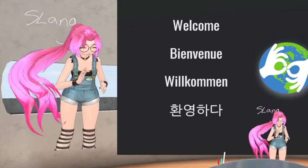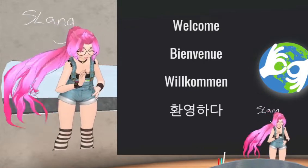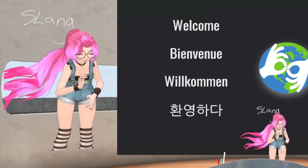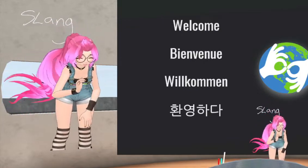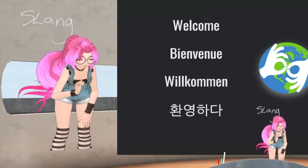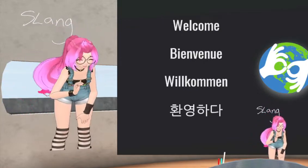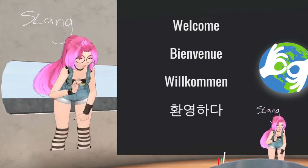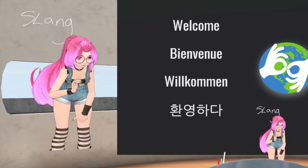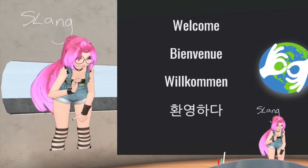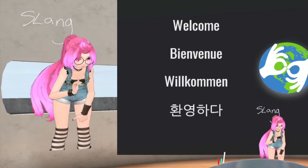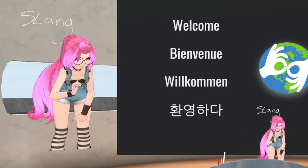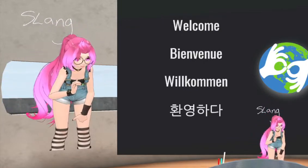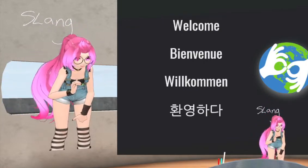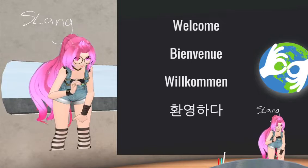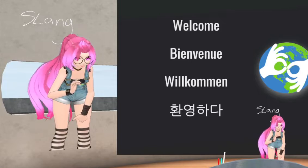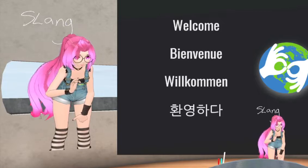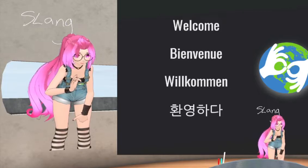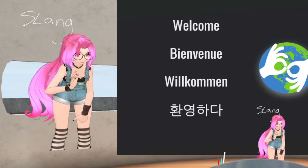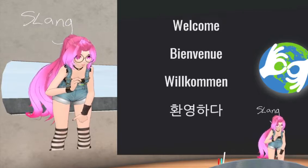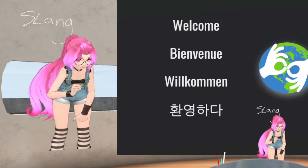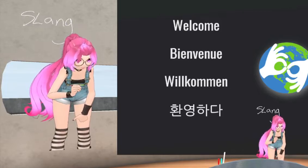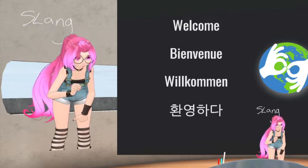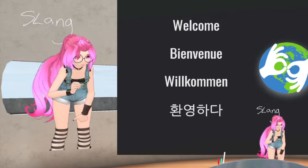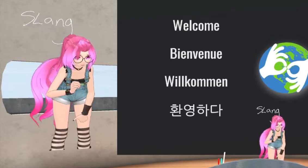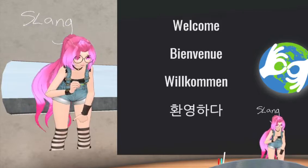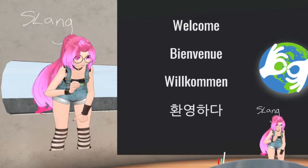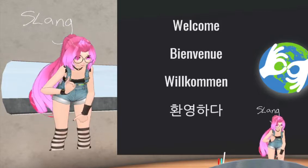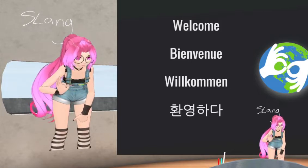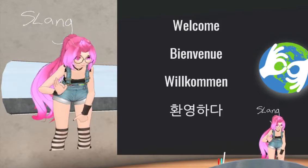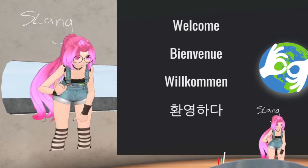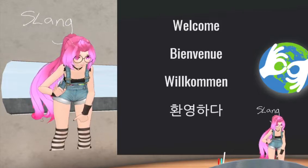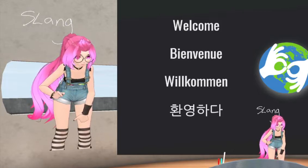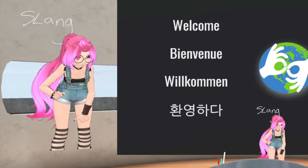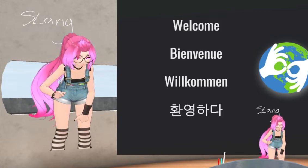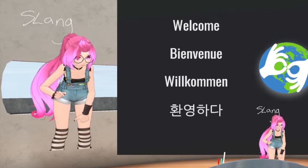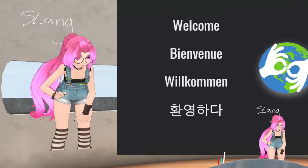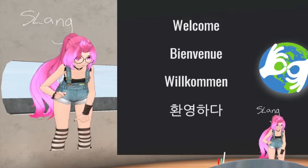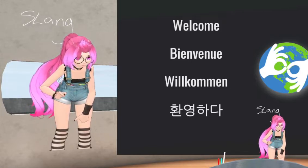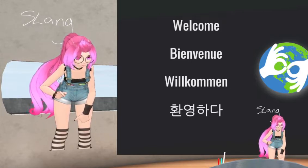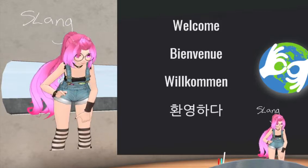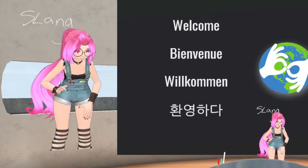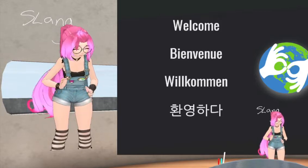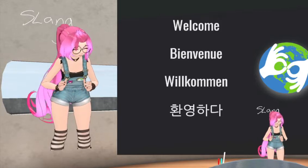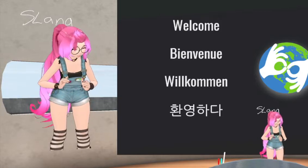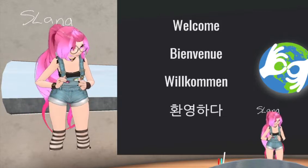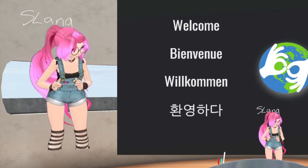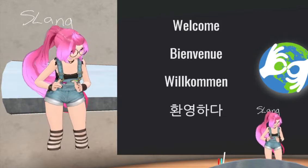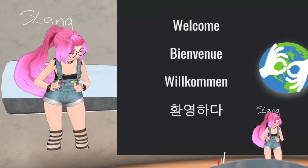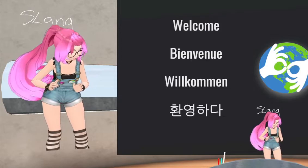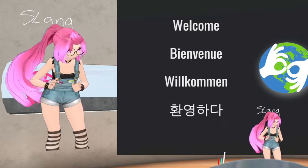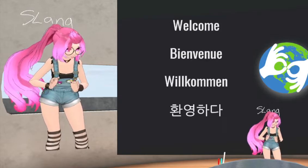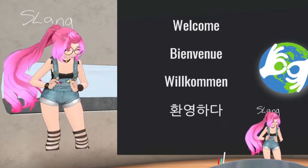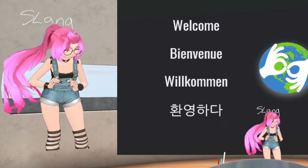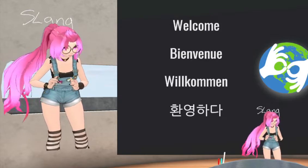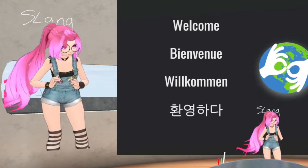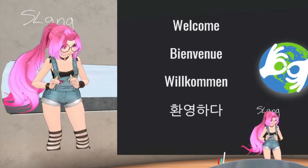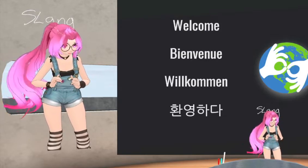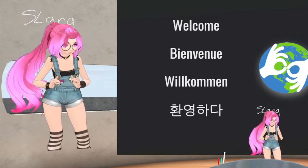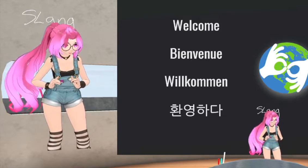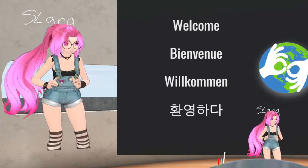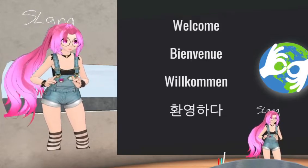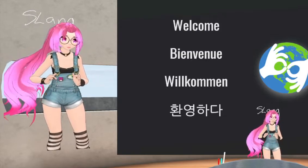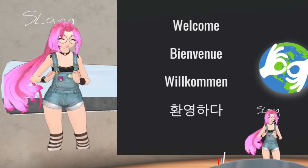people. And I'd say it's a really 50-50 situation. And I'd say it's just the same with, like, getting to know anyone.